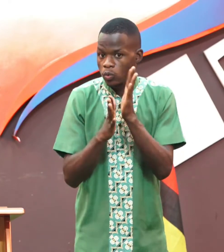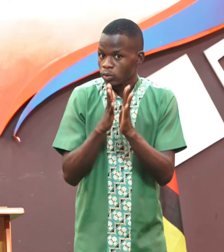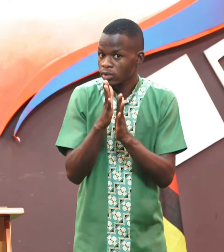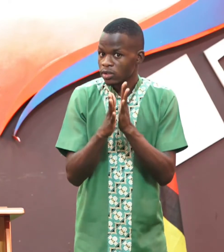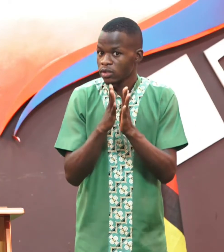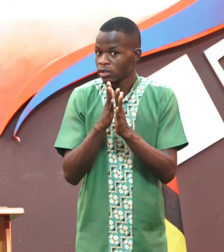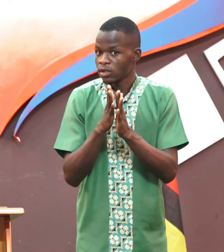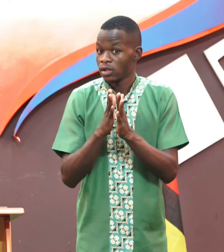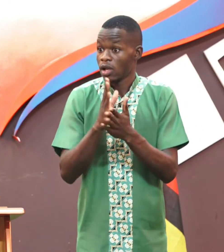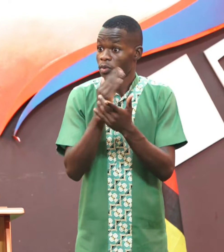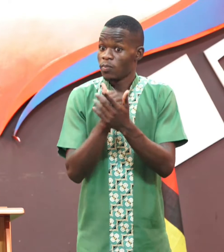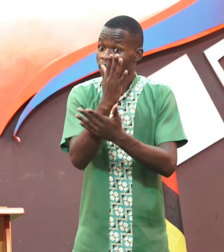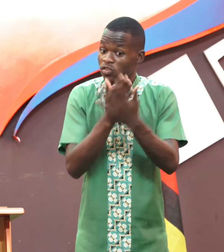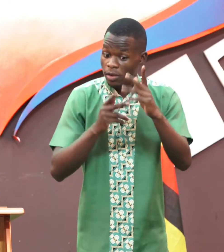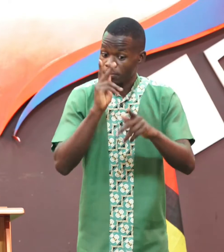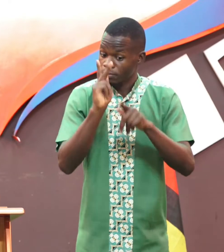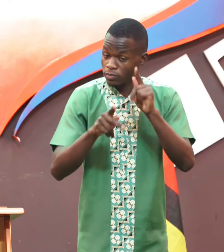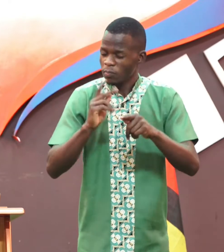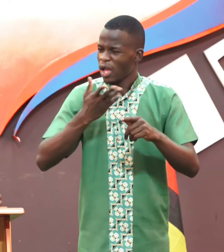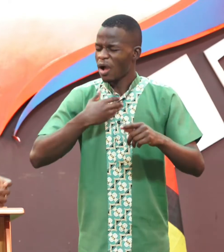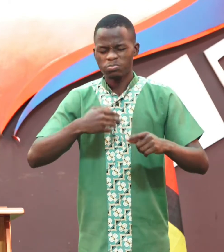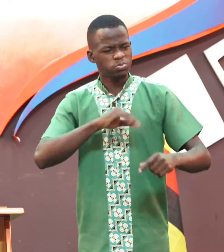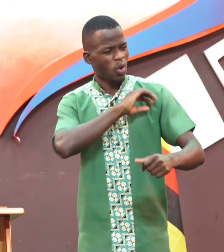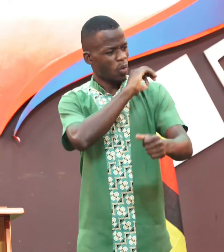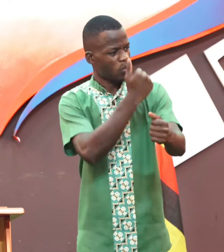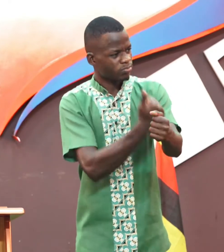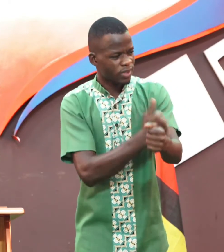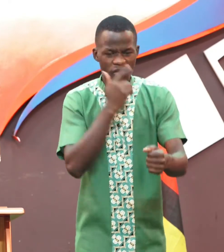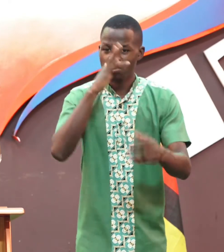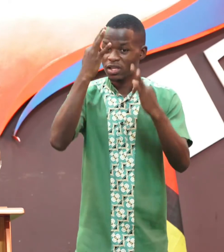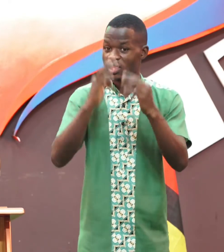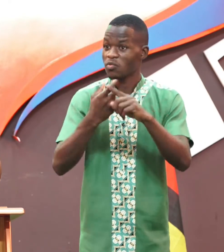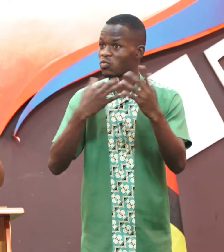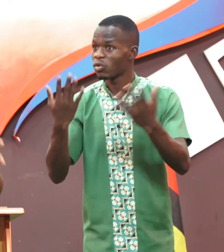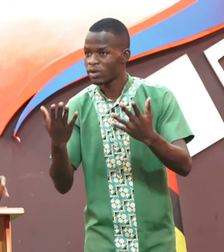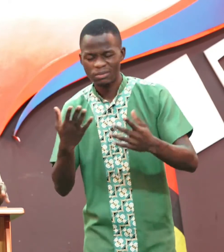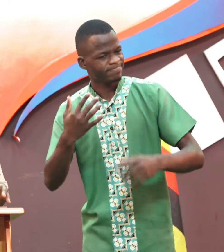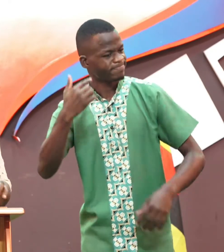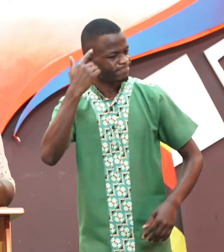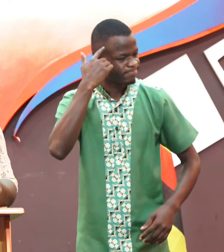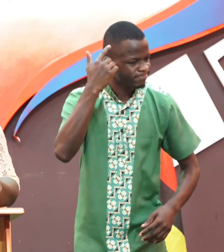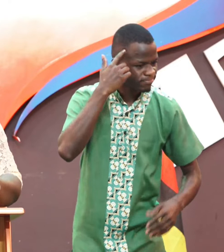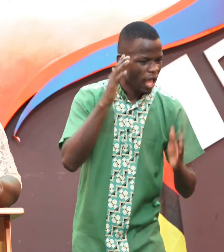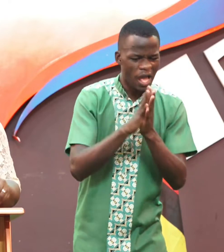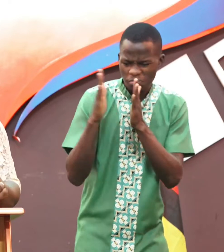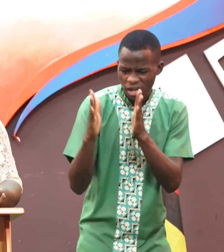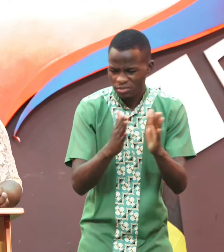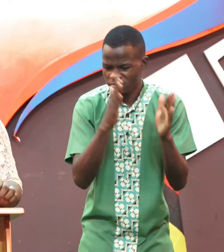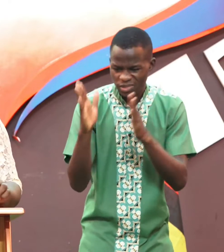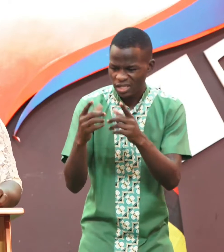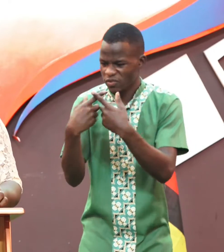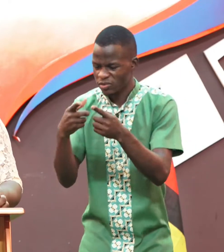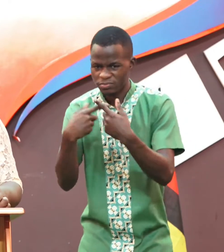speak. Abantu abamu balina obusobozi obwogera ebintu nga bivudde mu bwongo bwabwe ne bayiiyayiiya. People have the ability to speak things that have